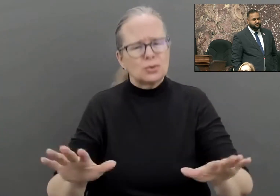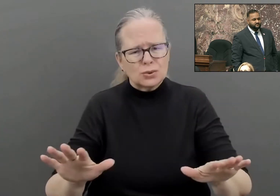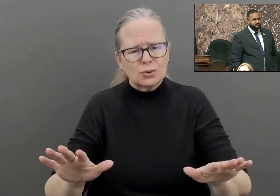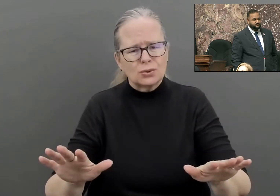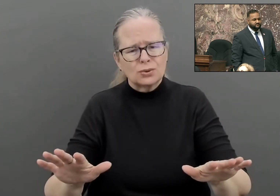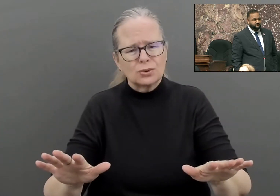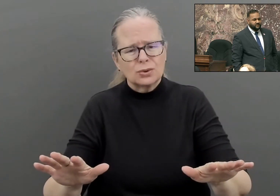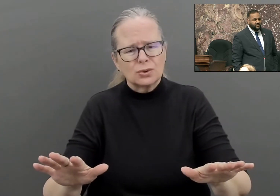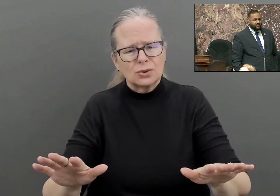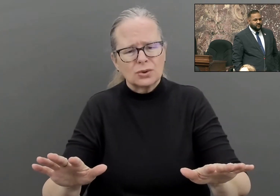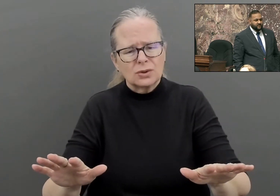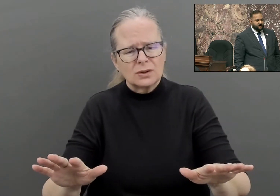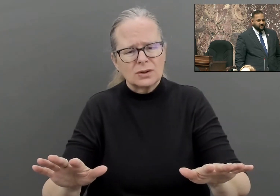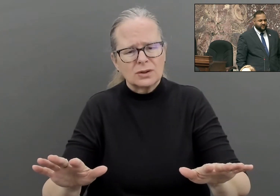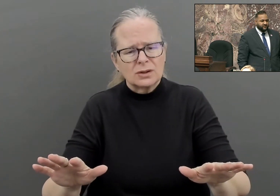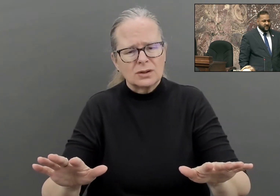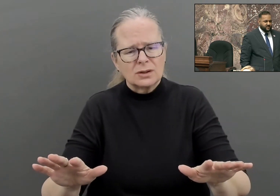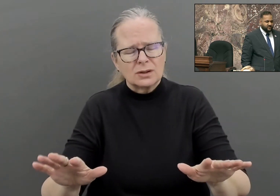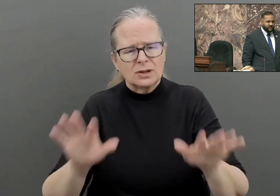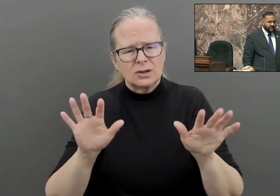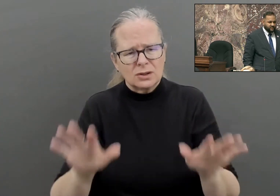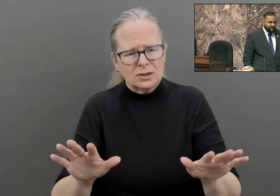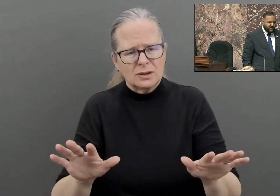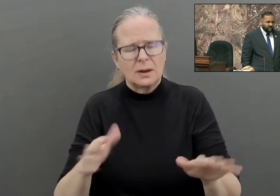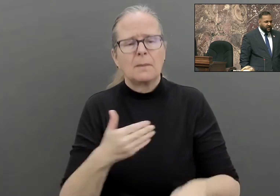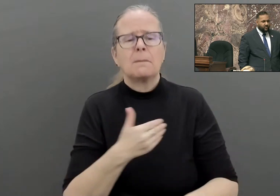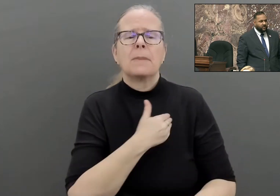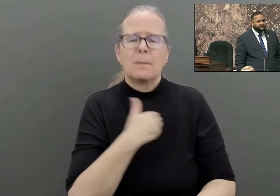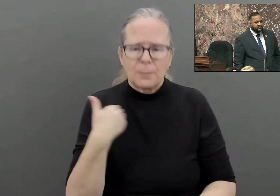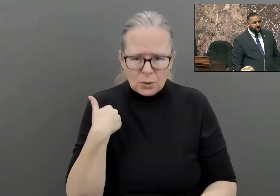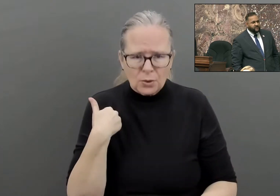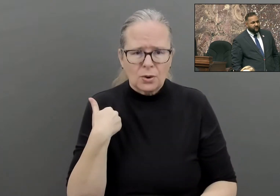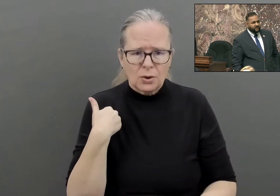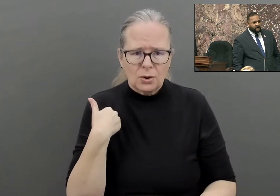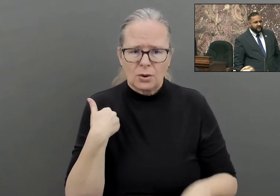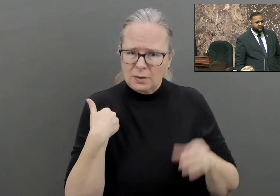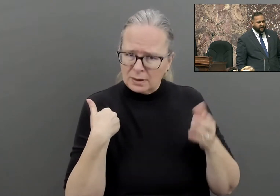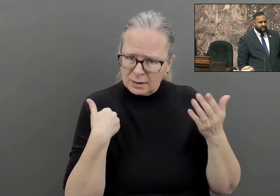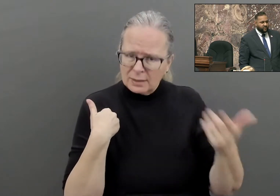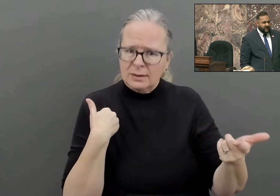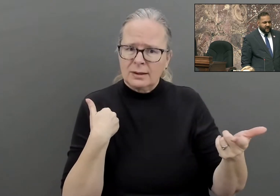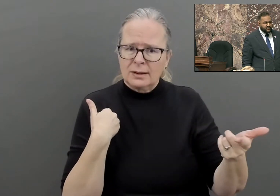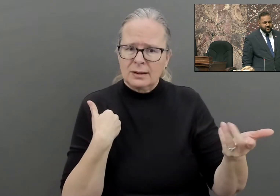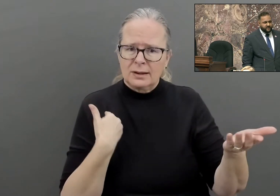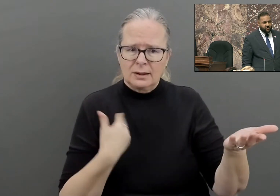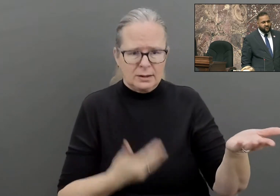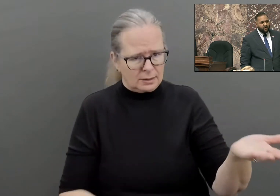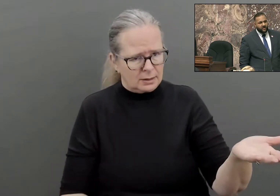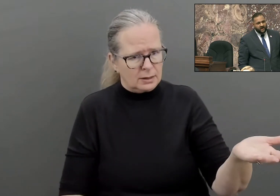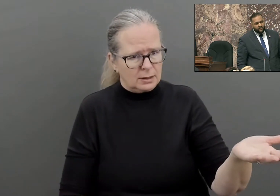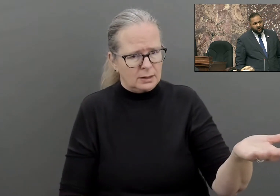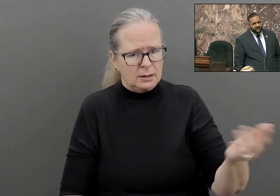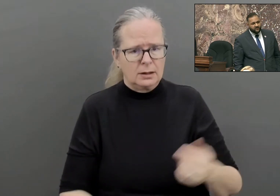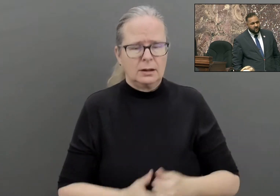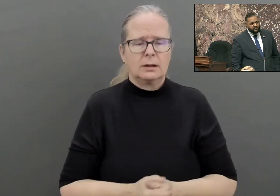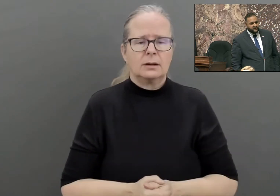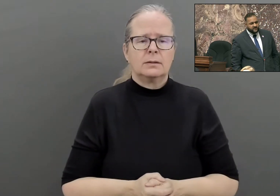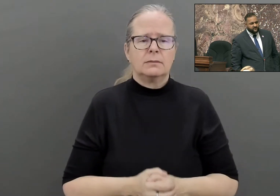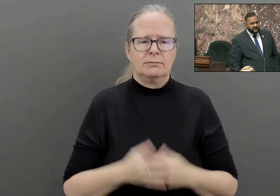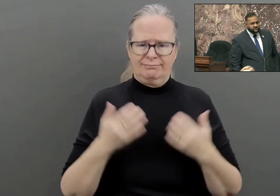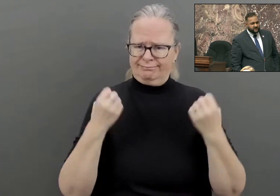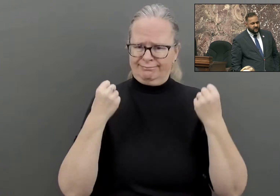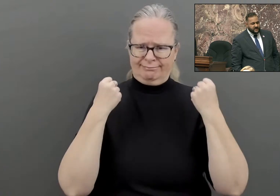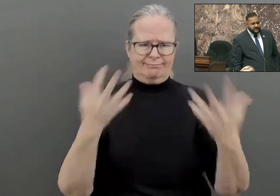Members. Mr. Speaker, we've got a lot of work to do before us. It's why the Premier and I were at the